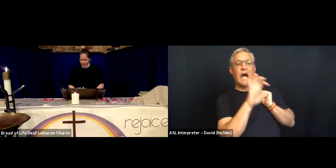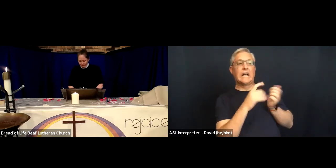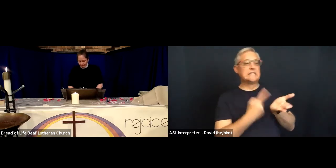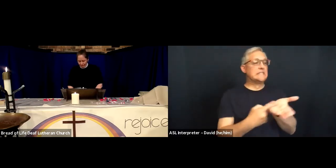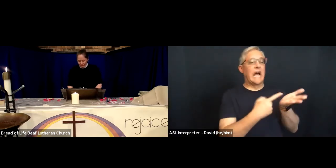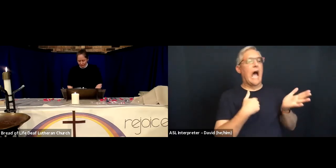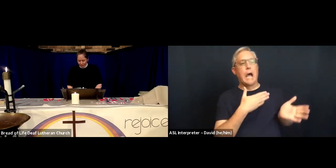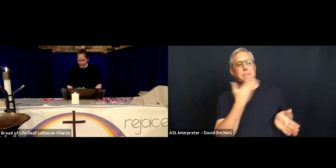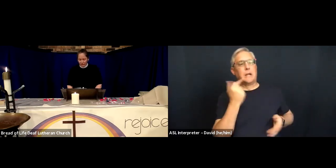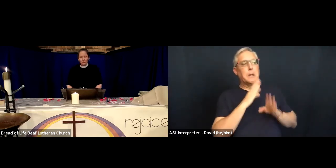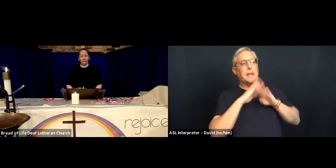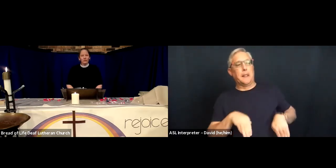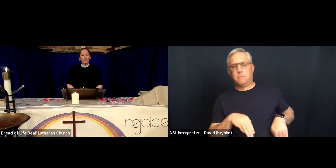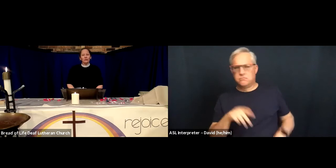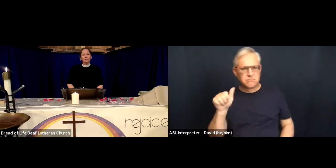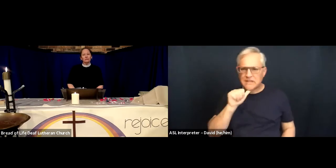life.